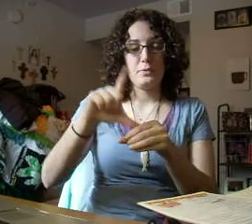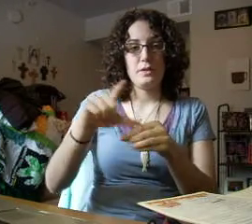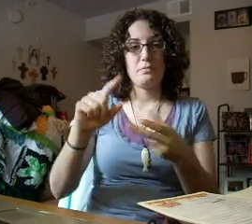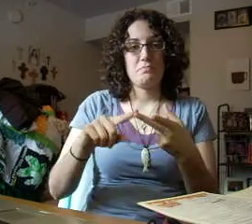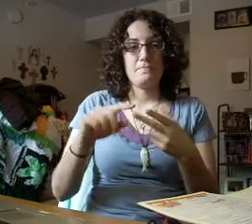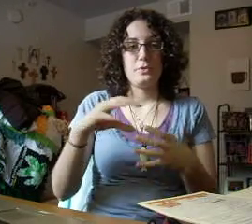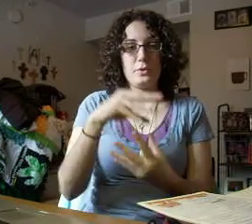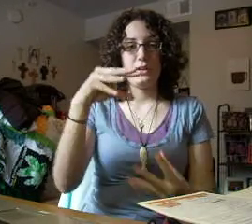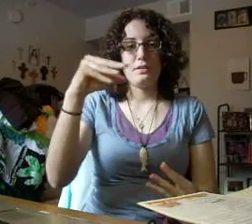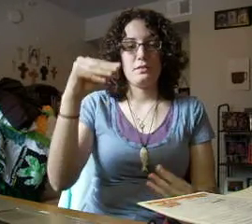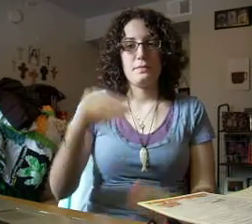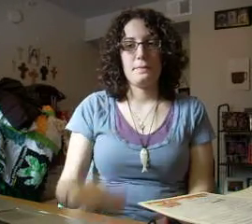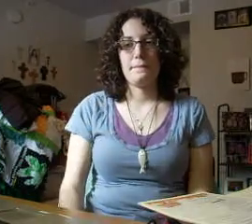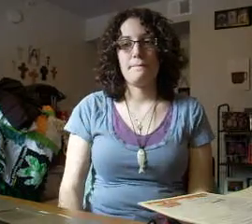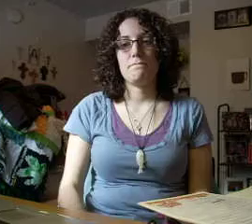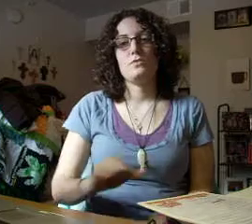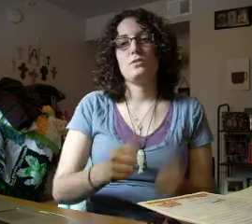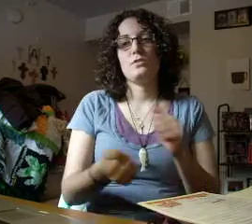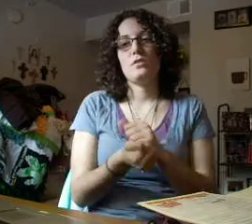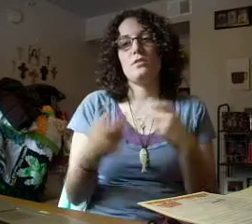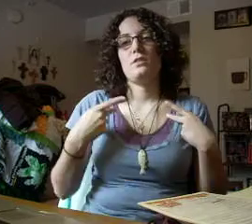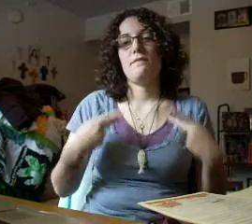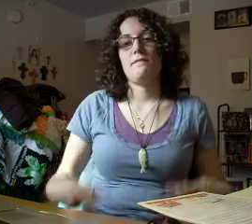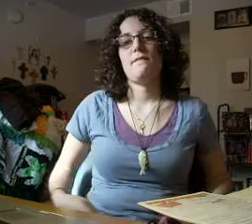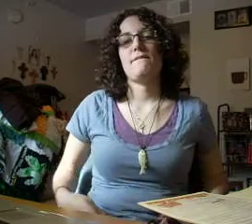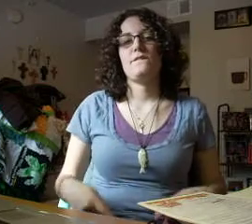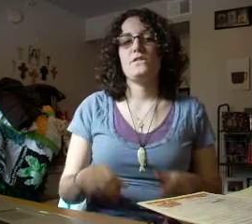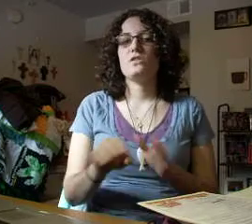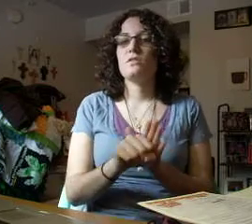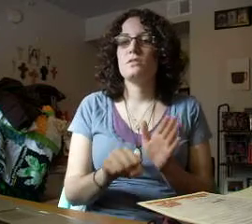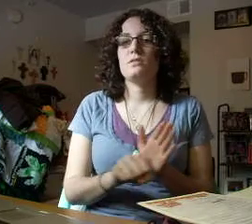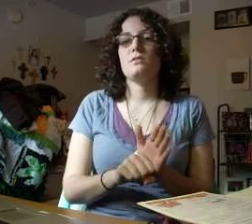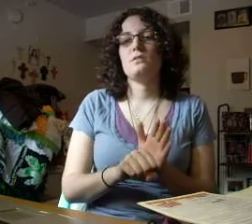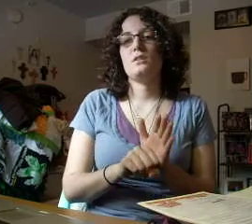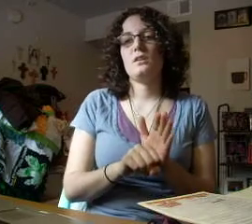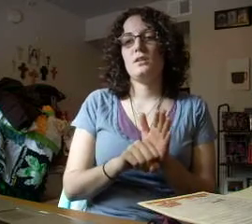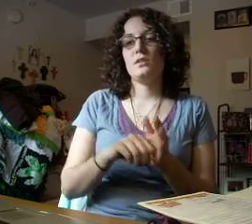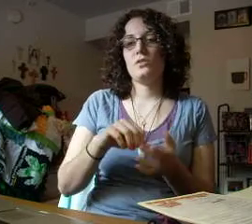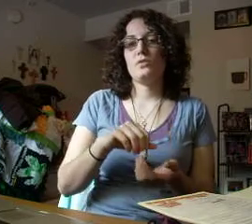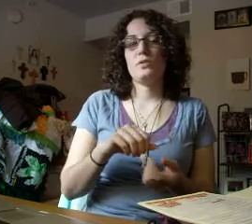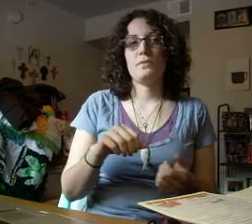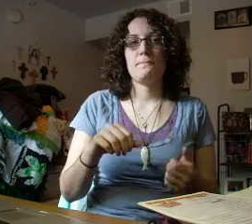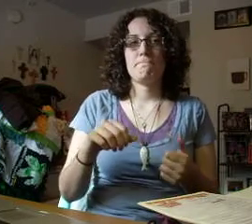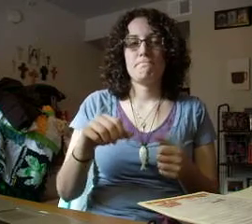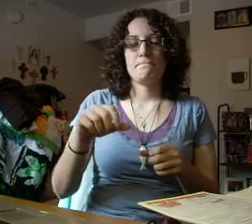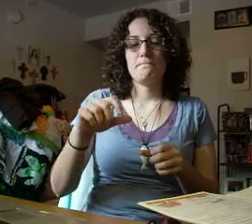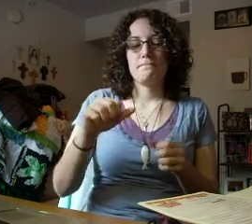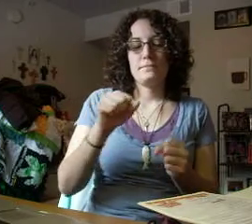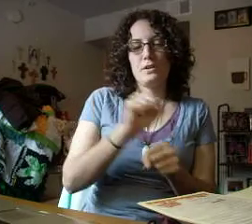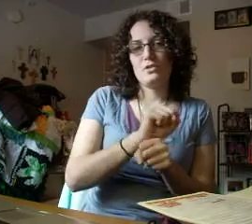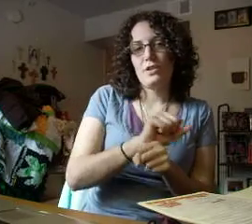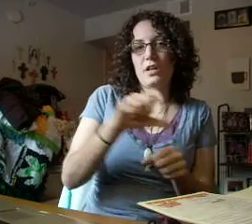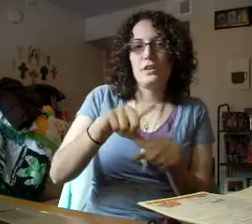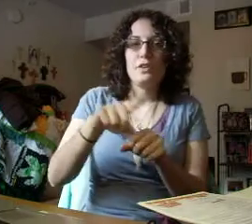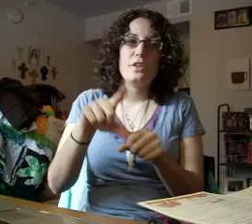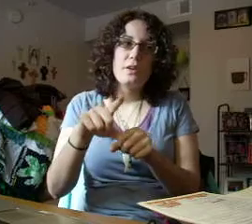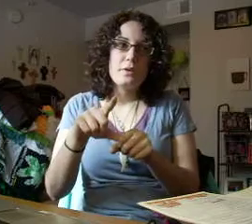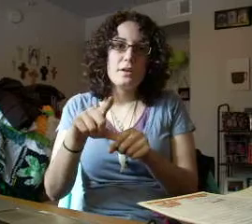Now, changes in physical state, changes from solid to liquid, or liquid to gas, or gas back to liquid, or liquid back to solid,